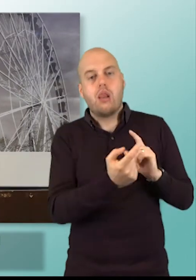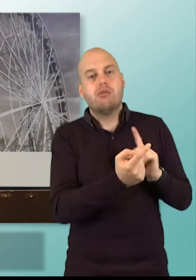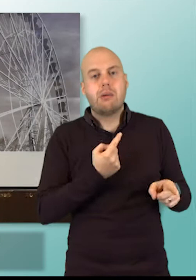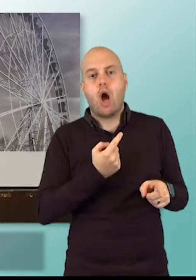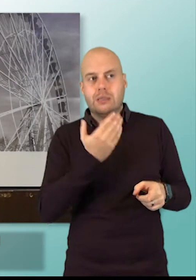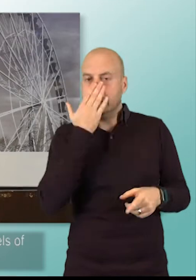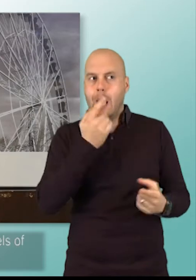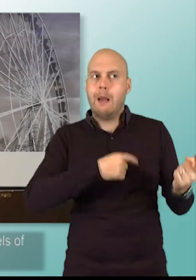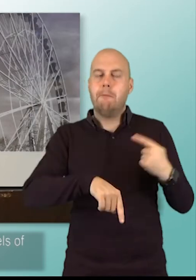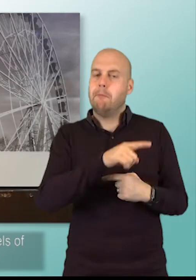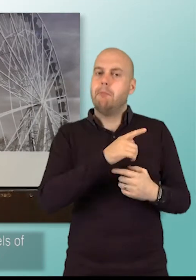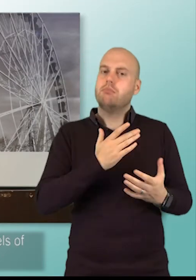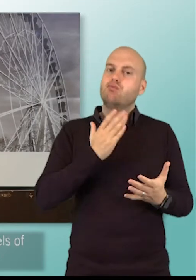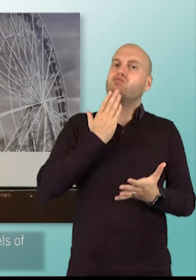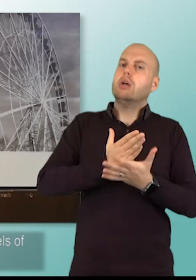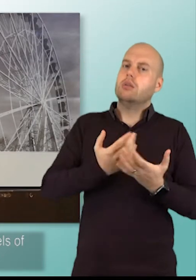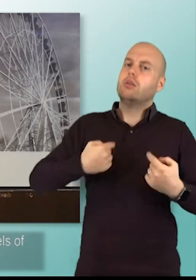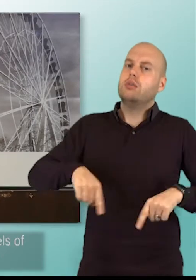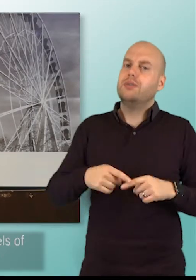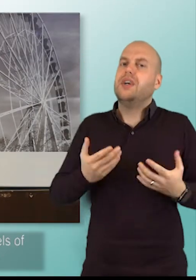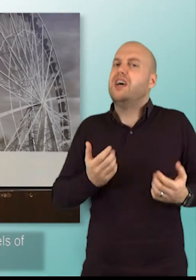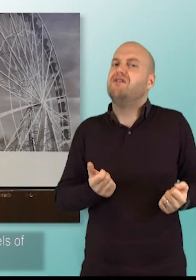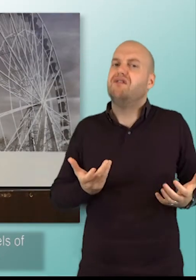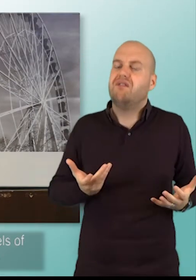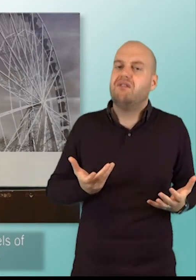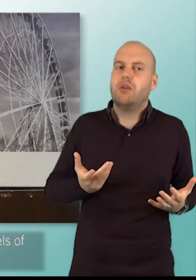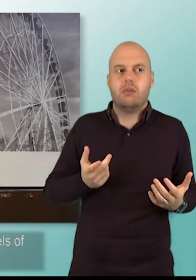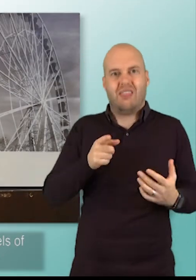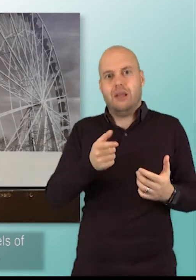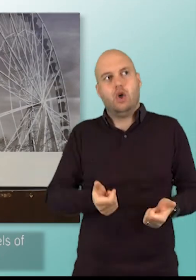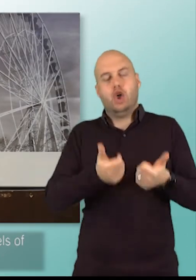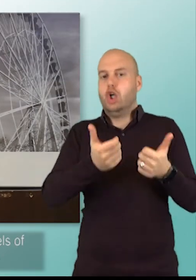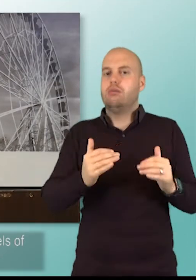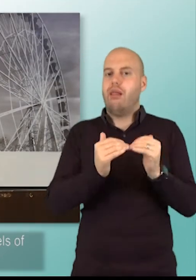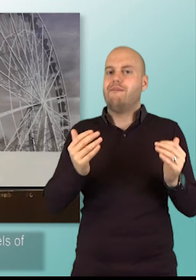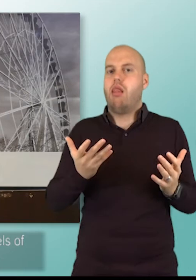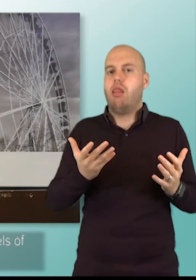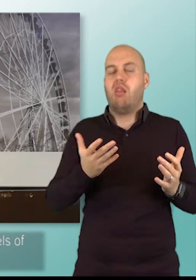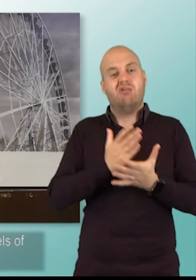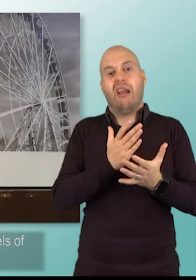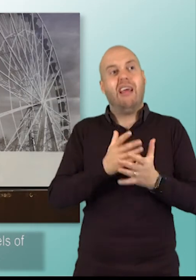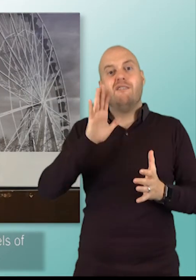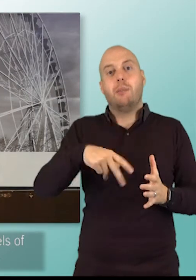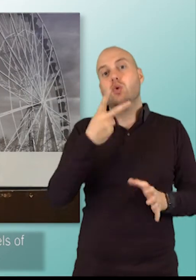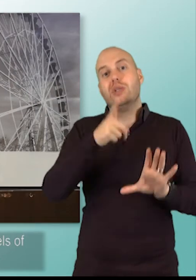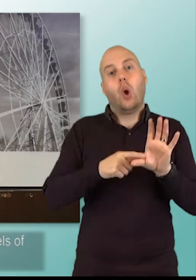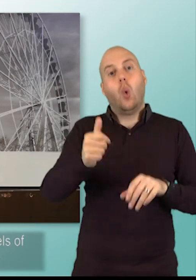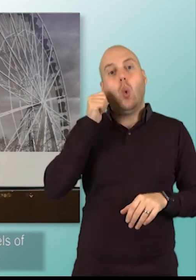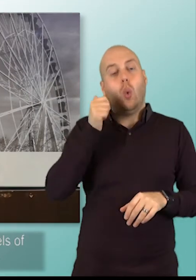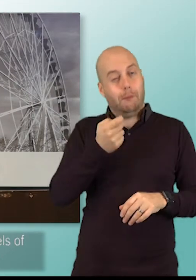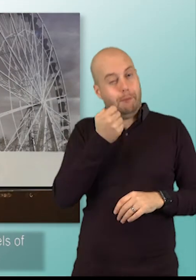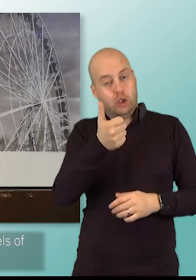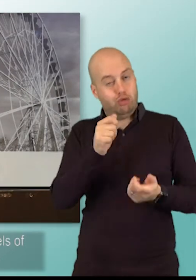that going on, the public in Scotland seemed to feel that their levels of trust hadn't changed much